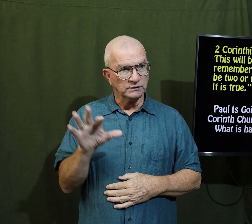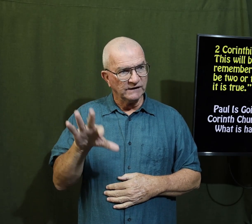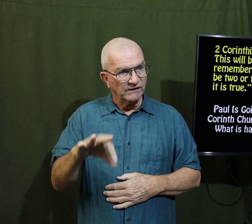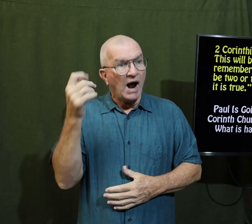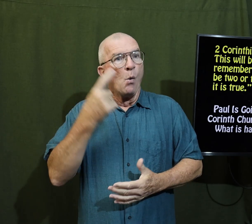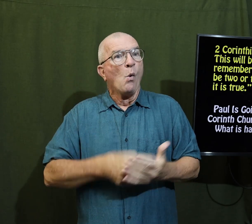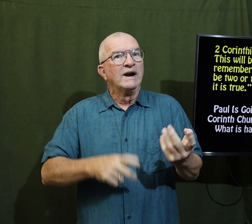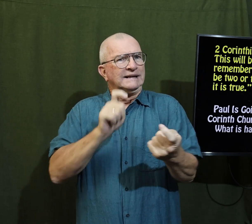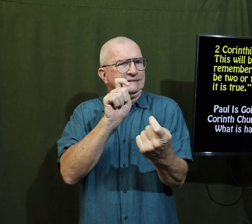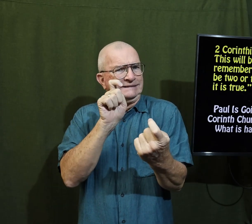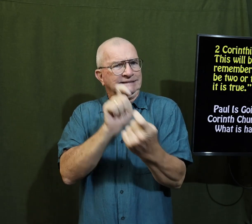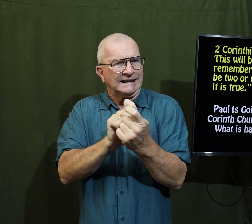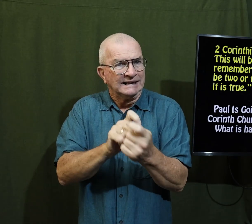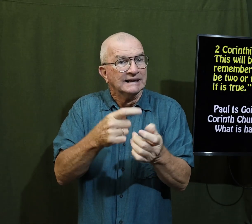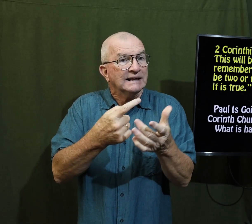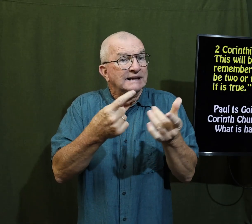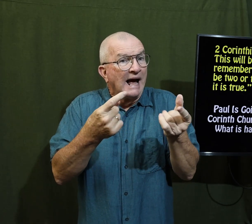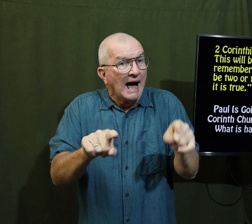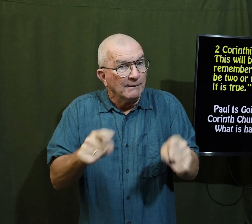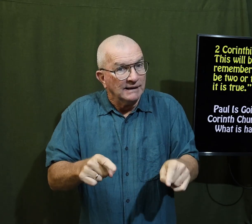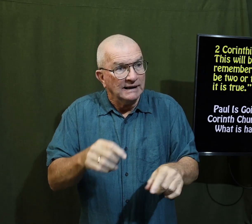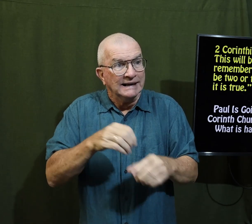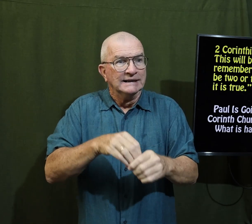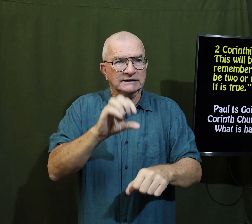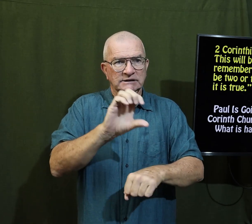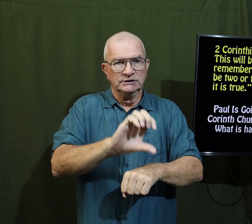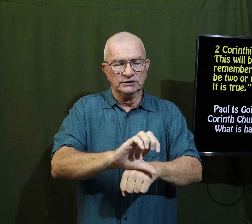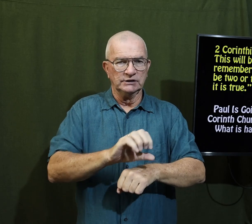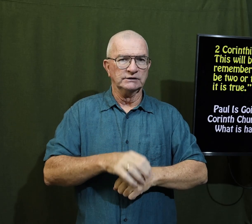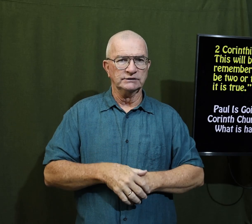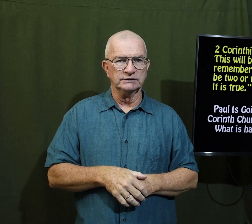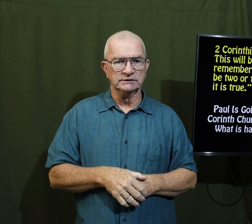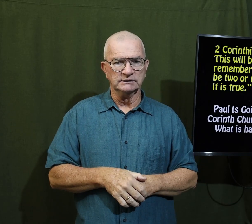their ways to find out what exactly is happening in the church.